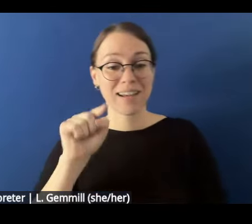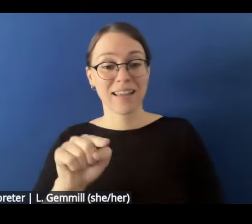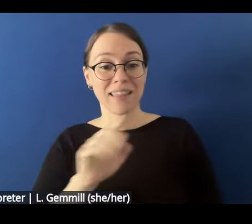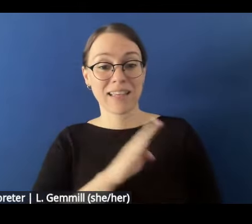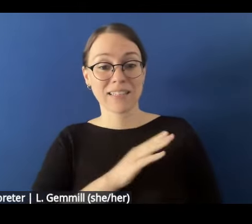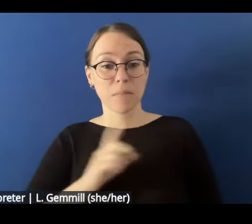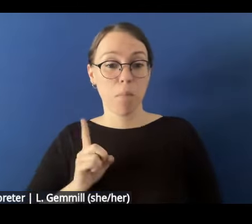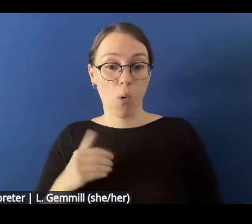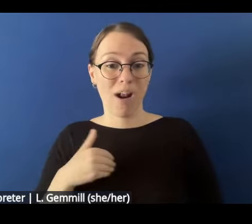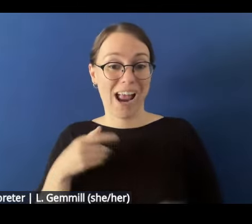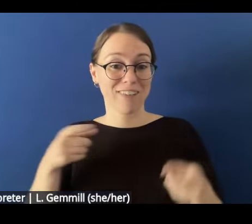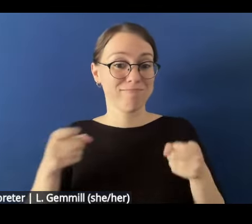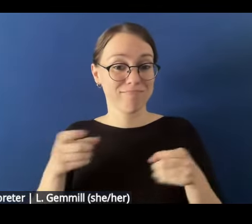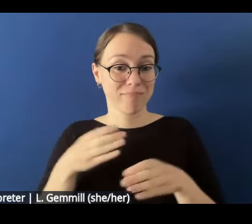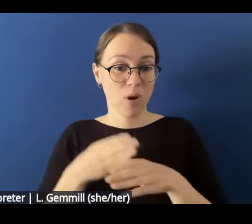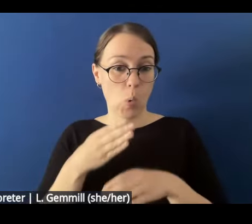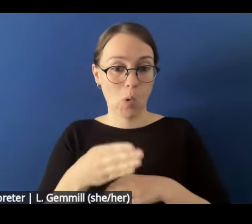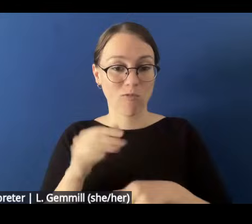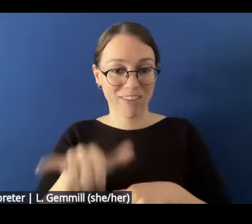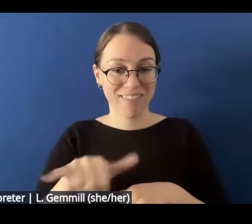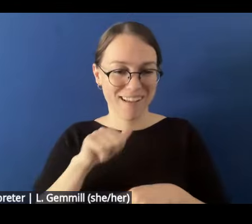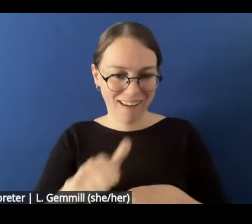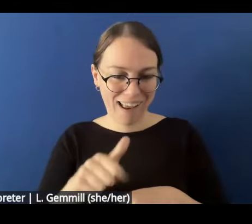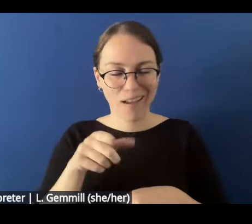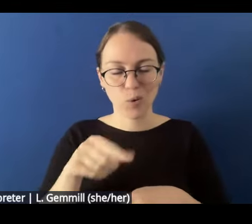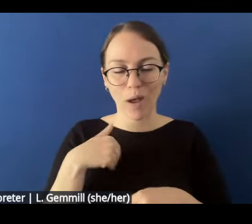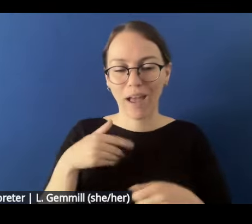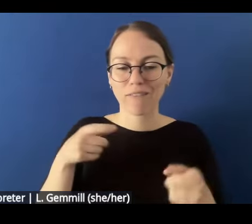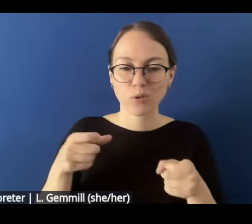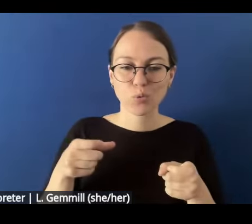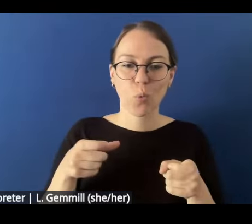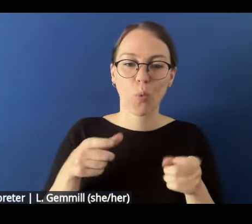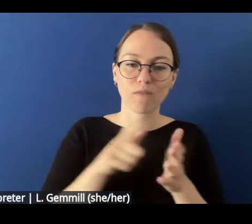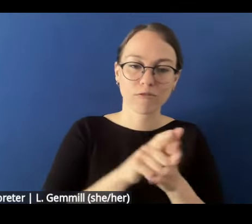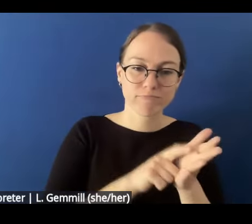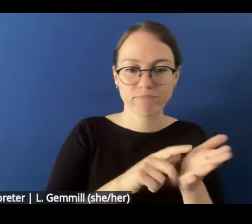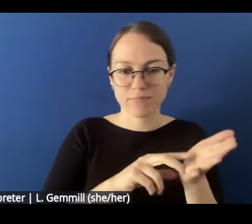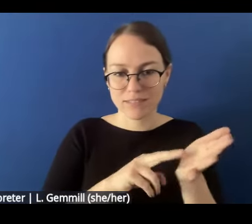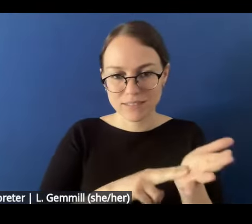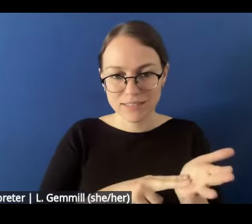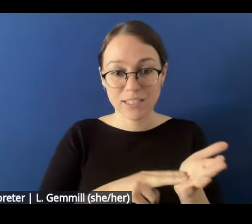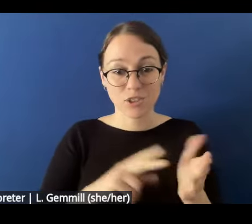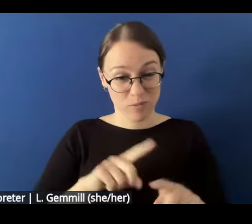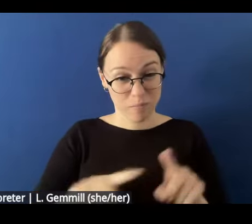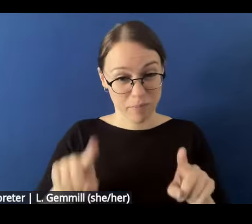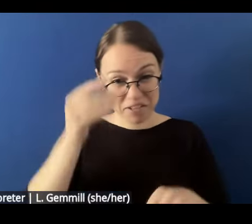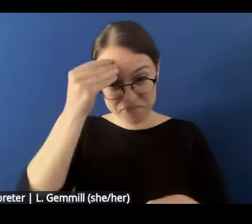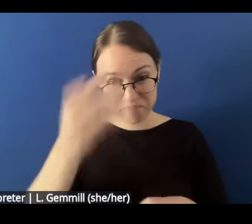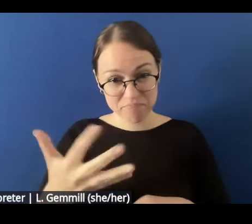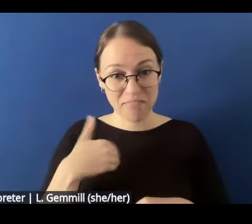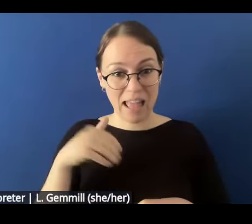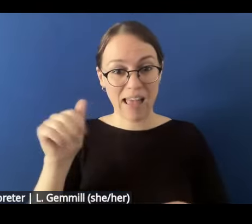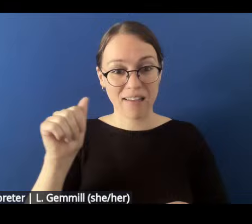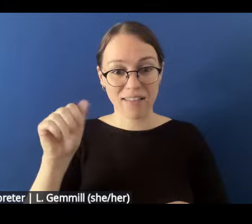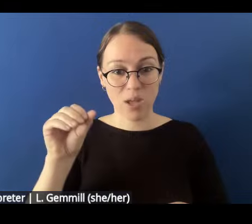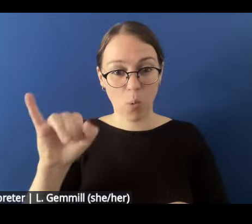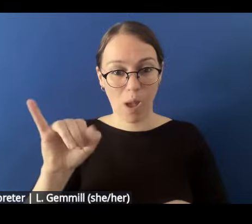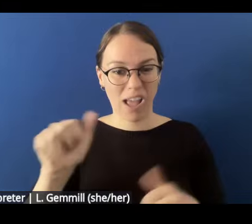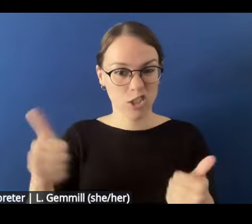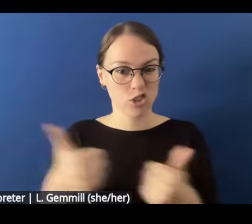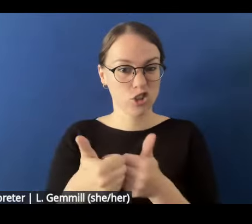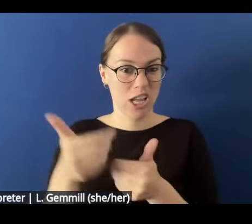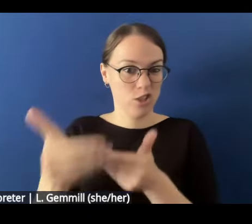have jurisdiction over signatures and petitions, but there is an AOI challenge process, and it would be great to have a document on that. So while I have the